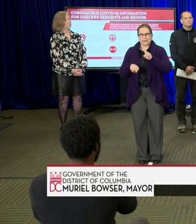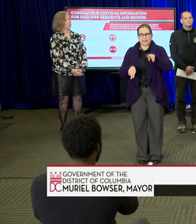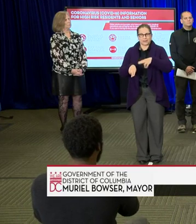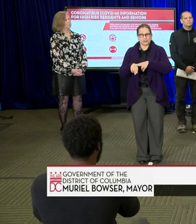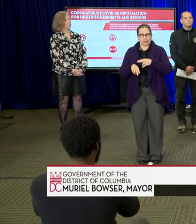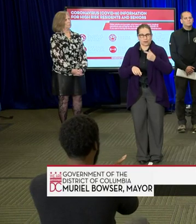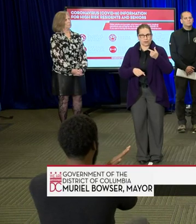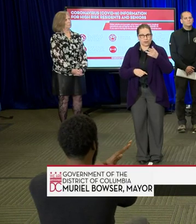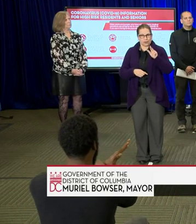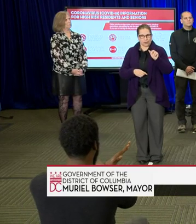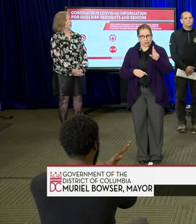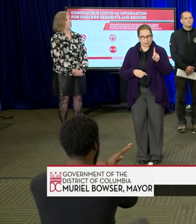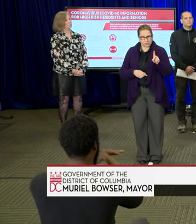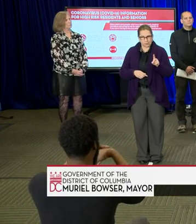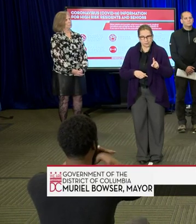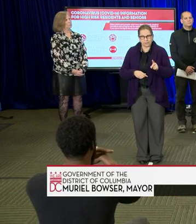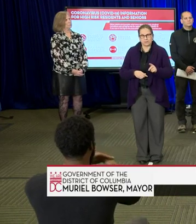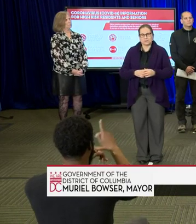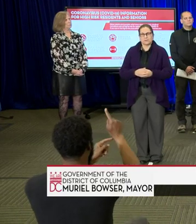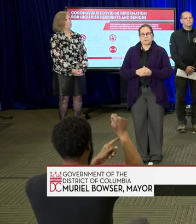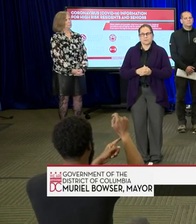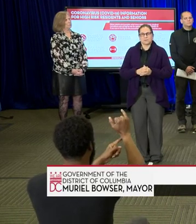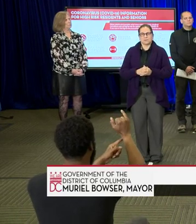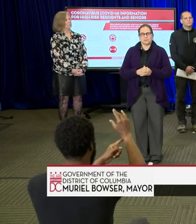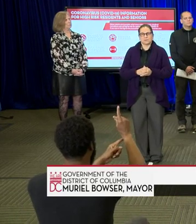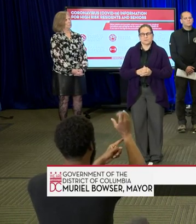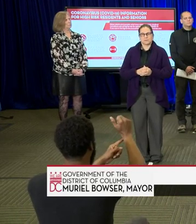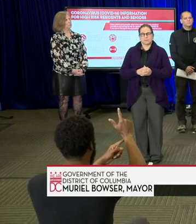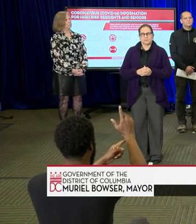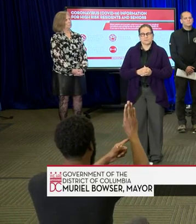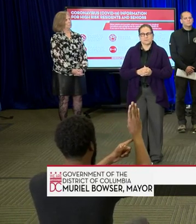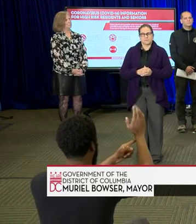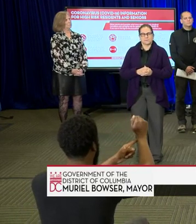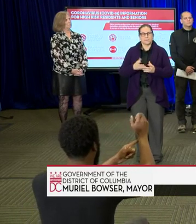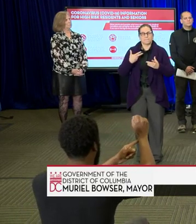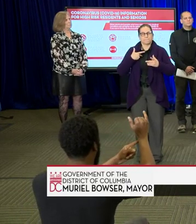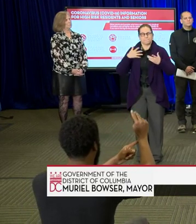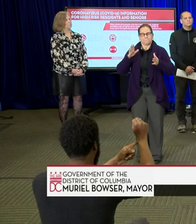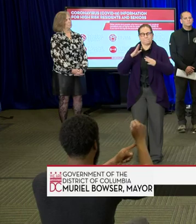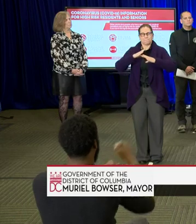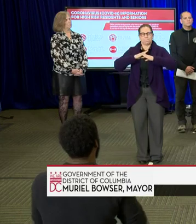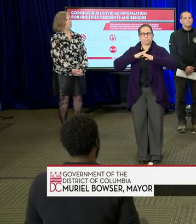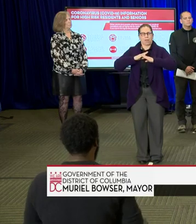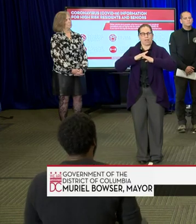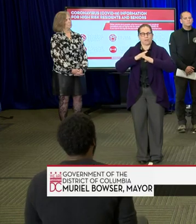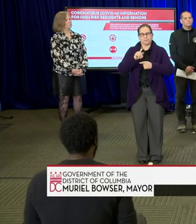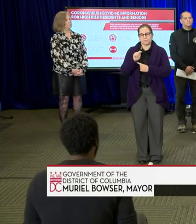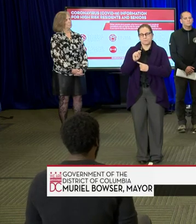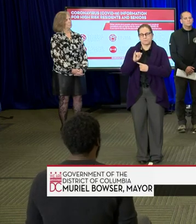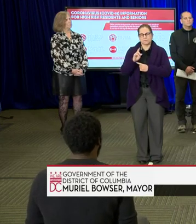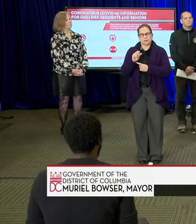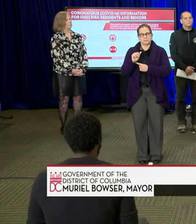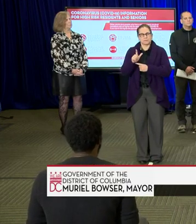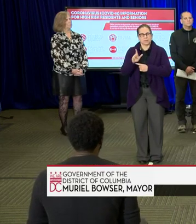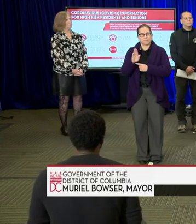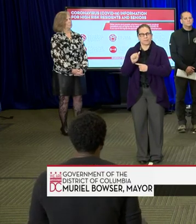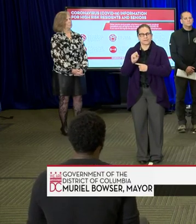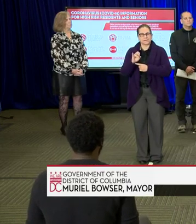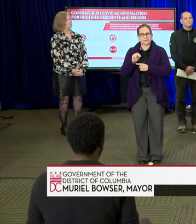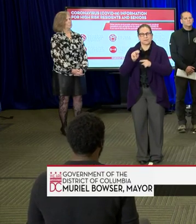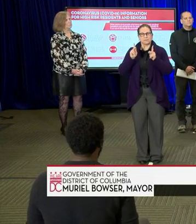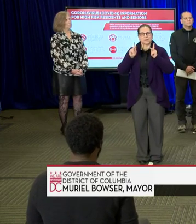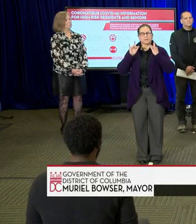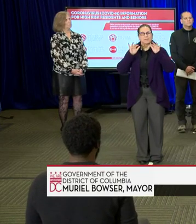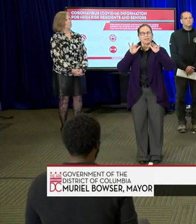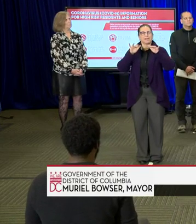to residents of D.C. and this region and visitors continues to be to stay at home. We